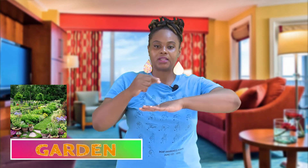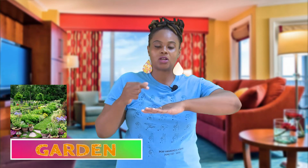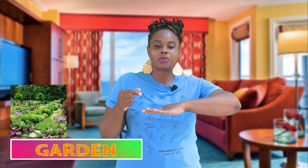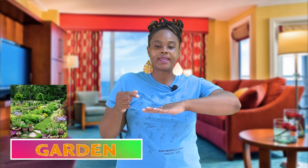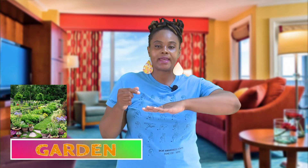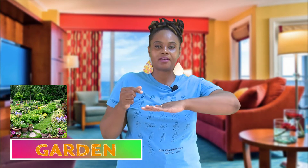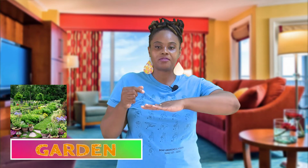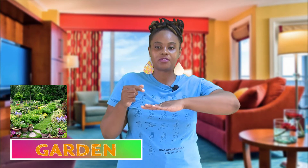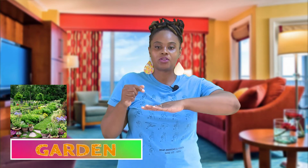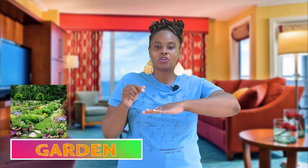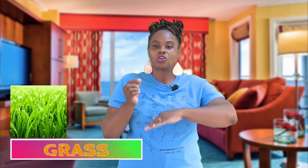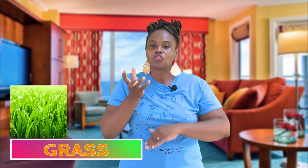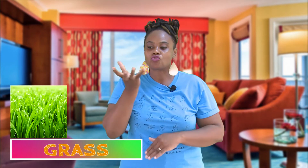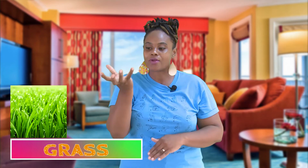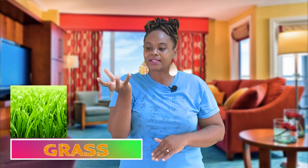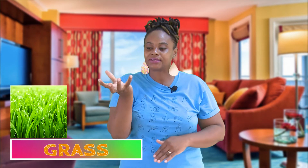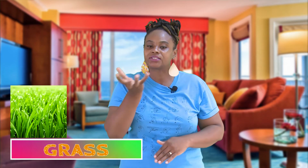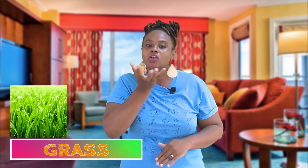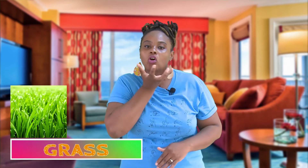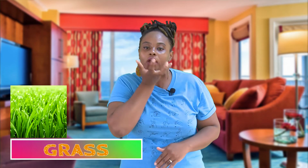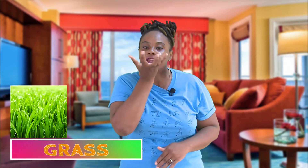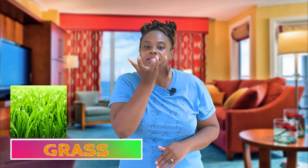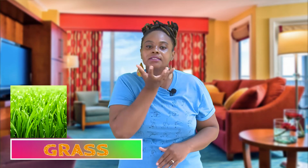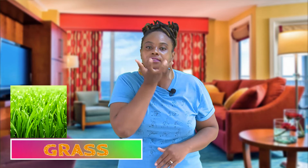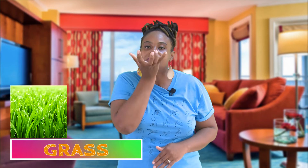and now we have grass, claw hand,